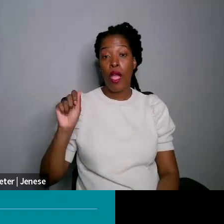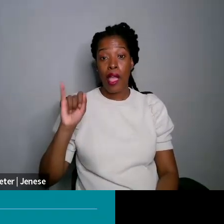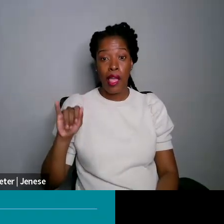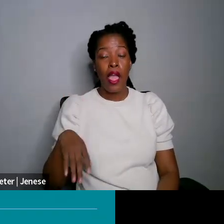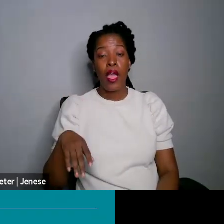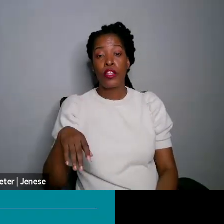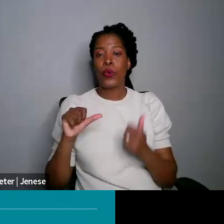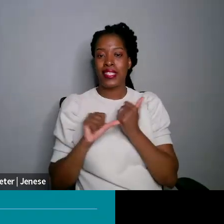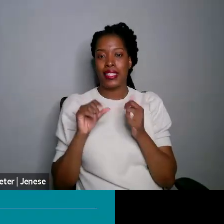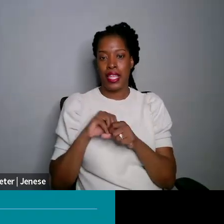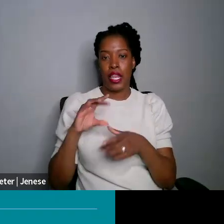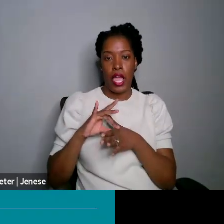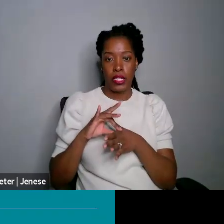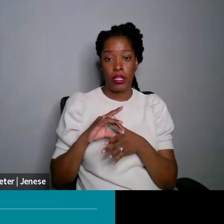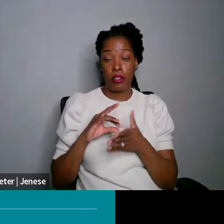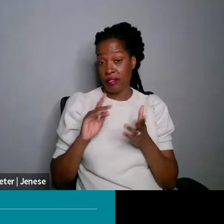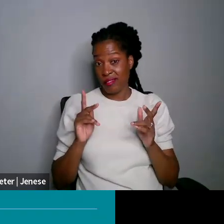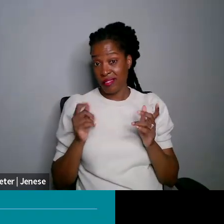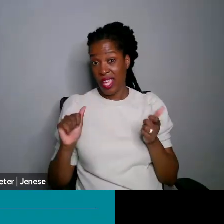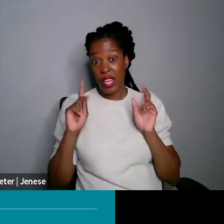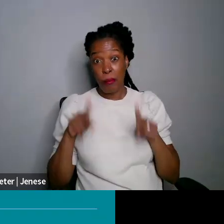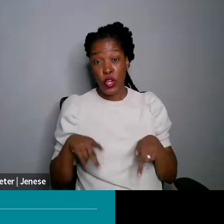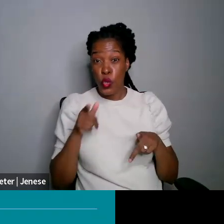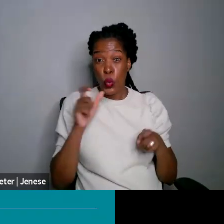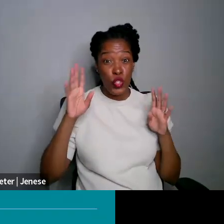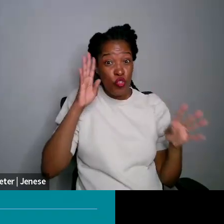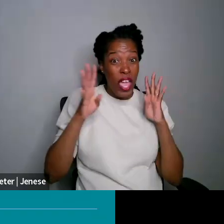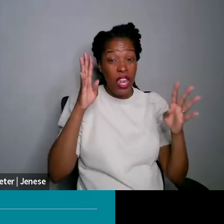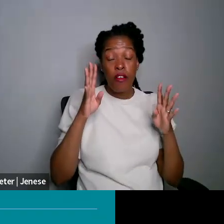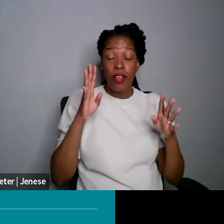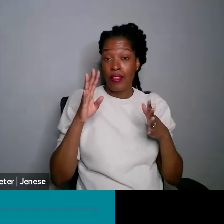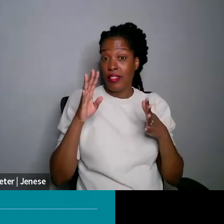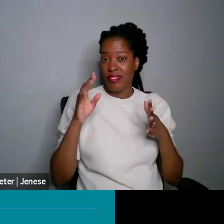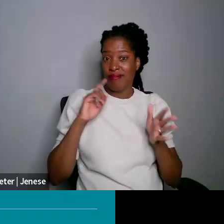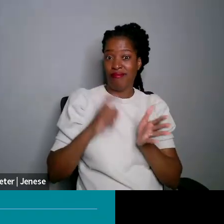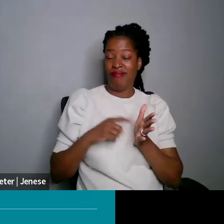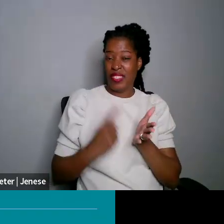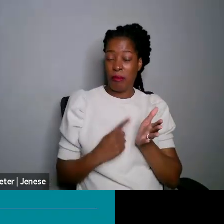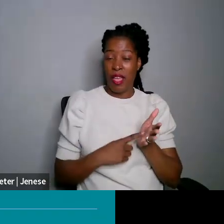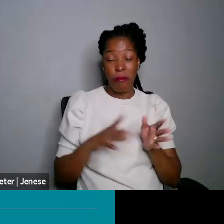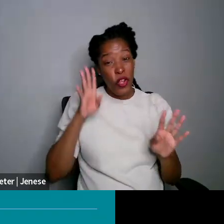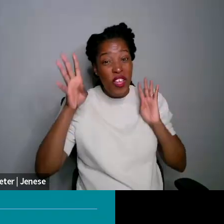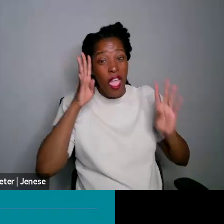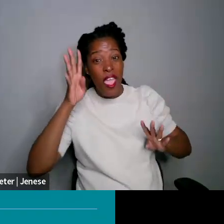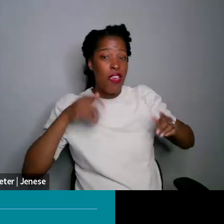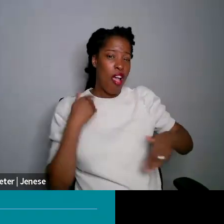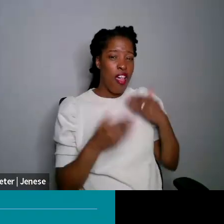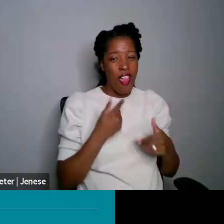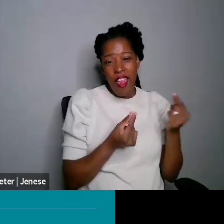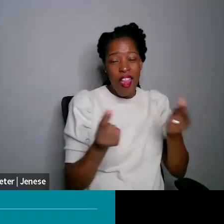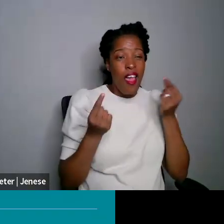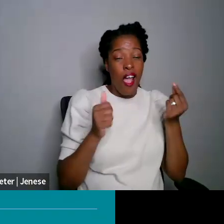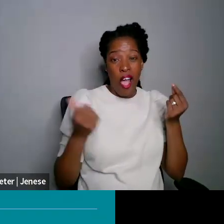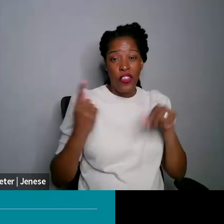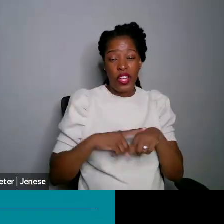in a creative way can admit that there are times where your creative light bulb is just on and rocking, and there are other times where it is